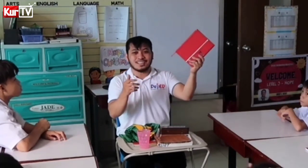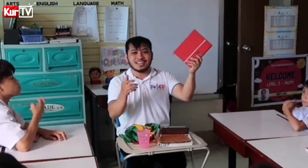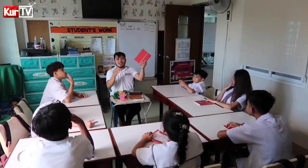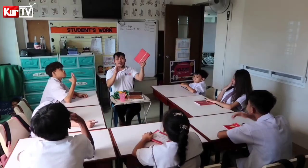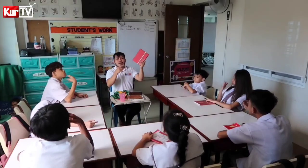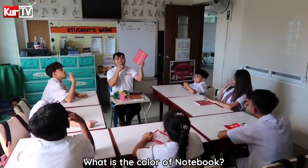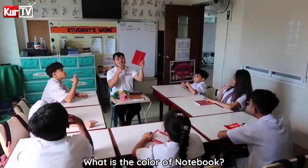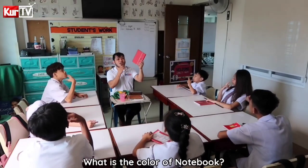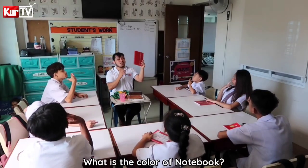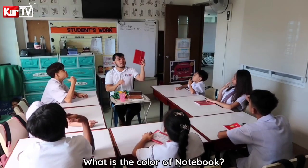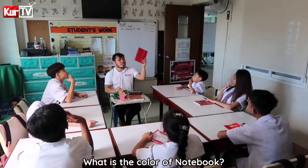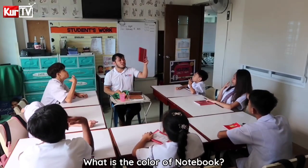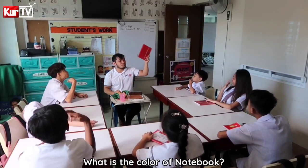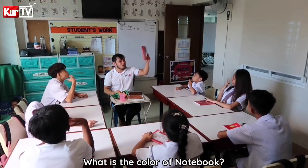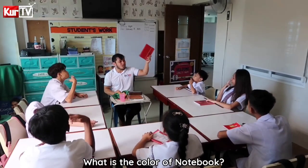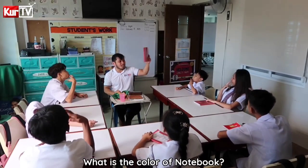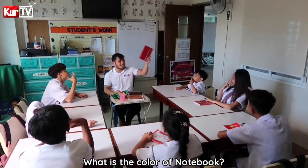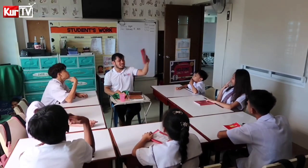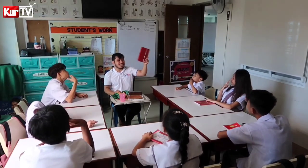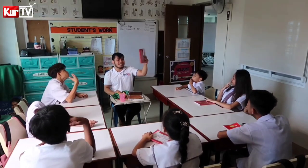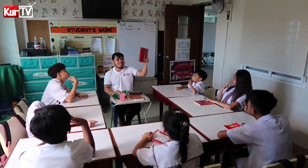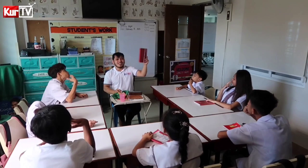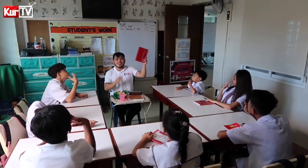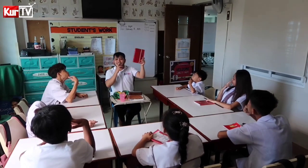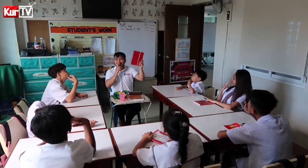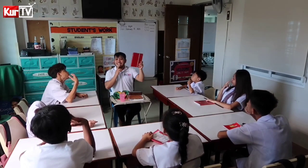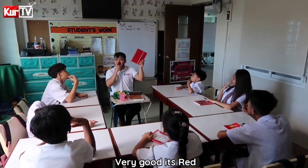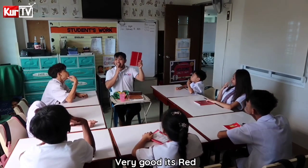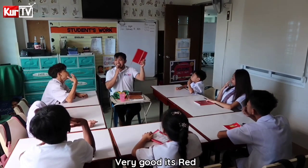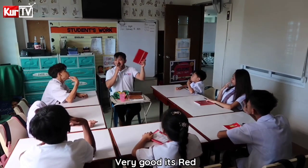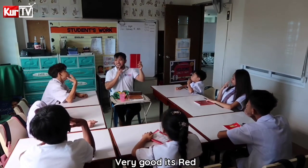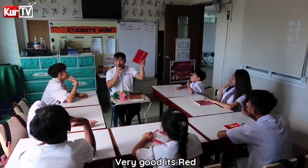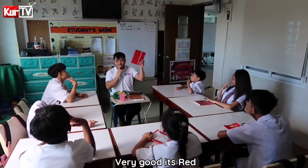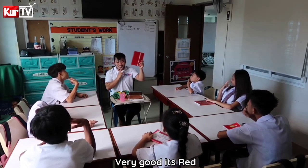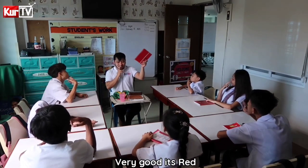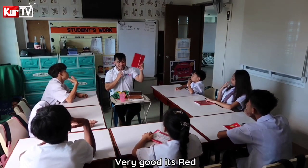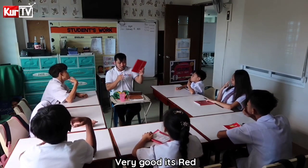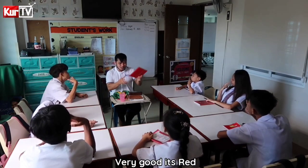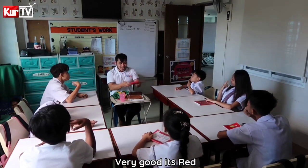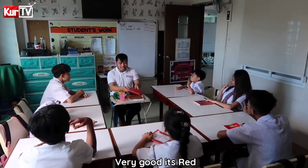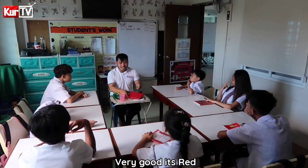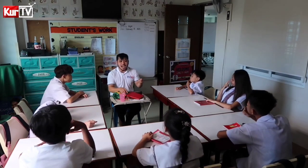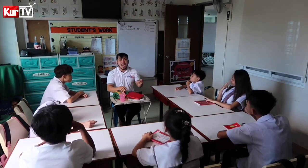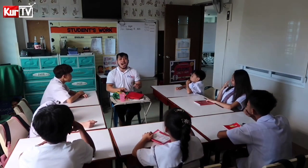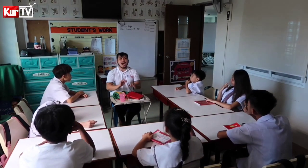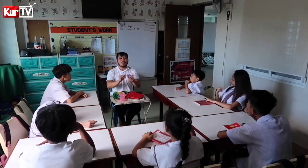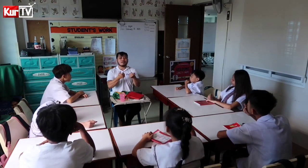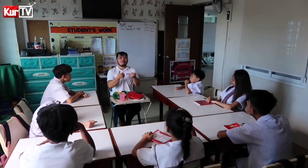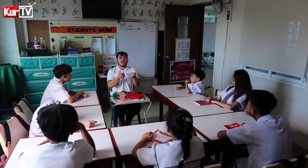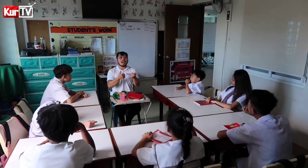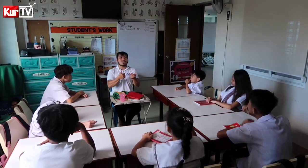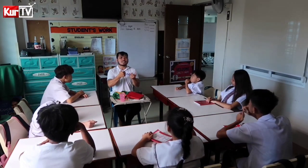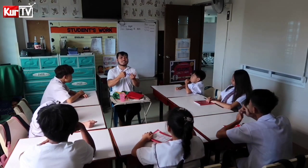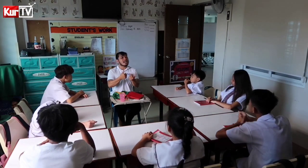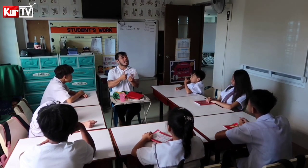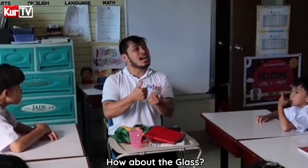What is the color of notebook? Okay. Red. Very good. It's red. How about the